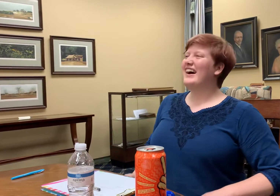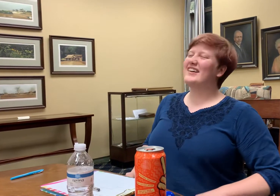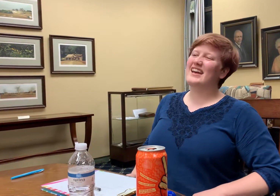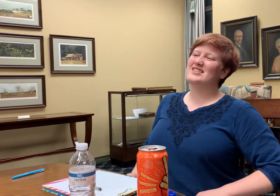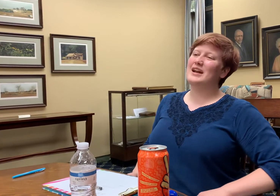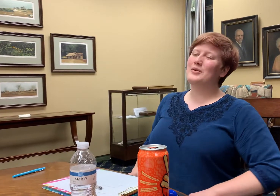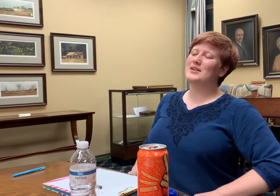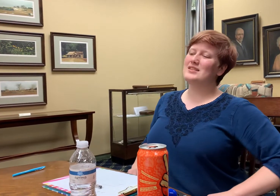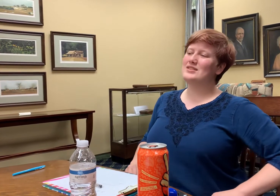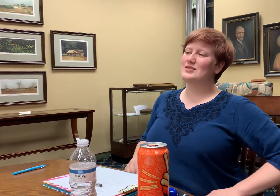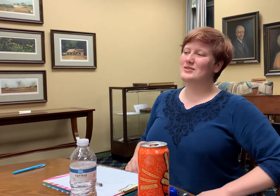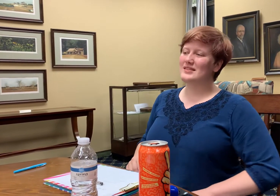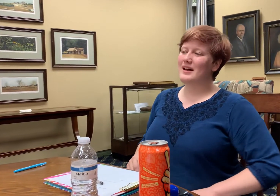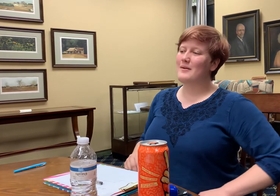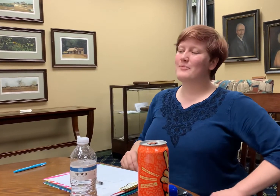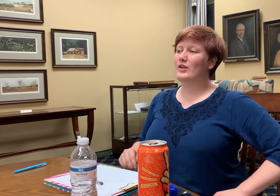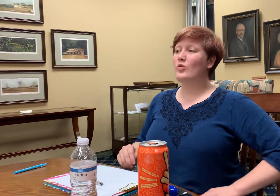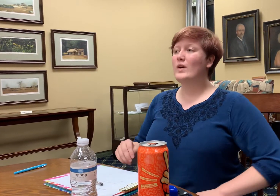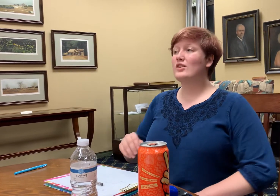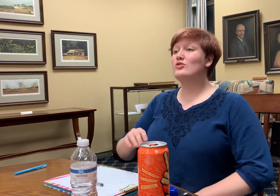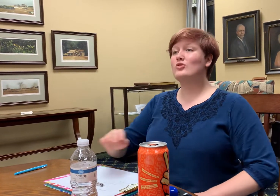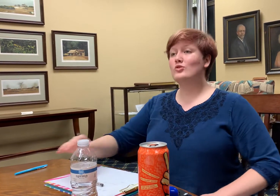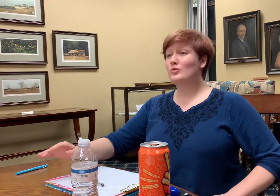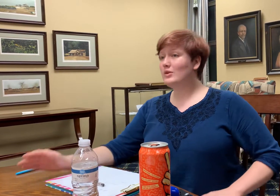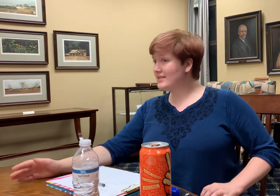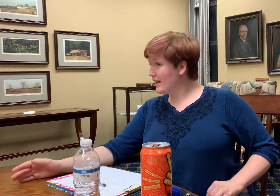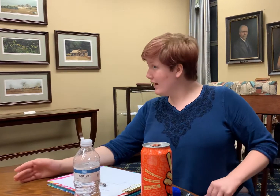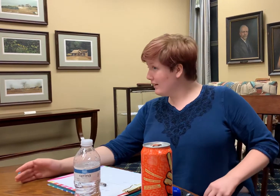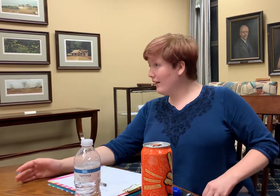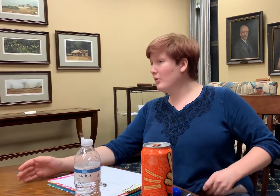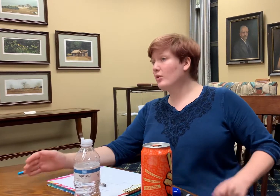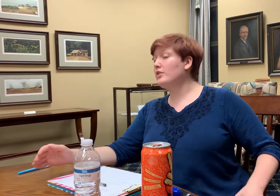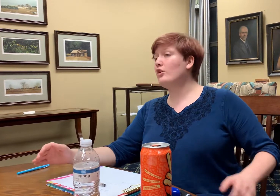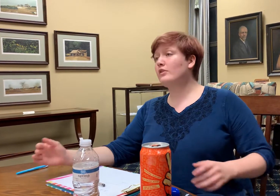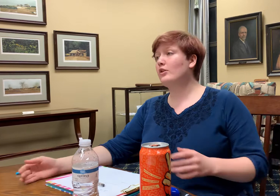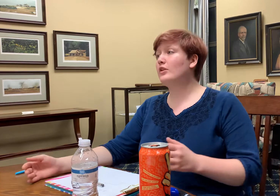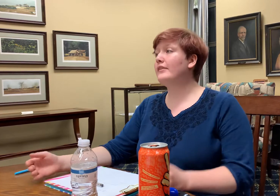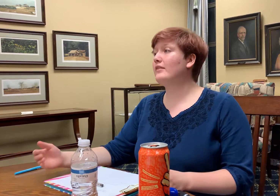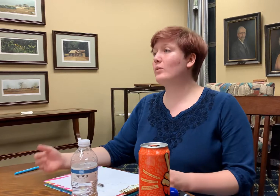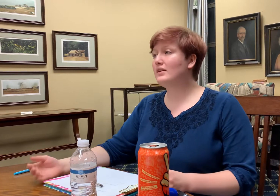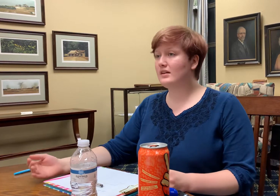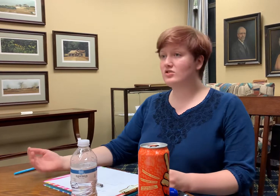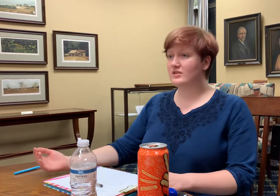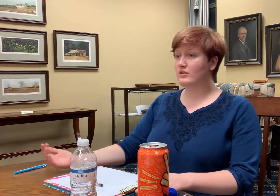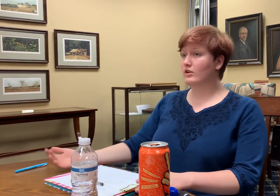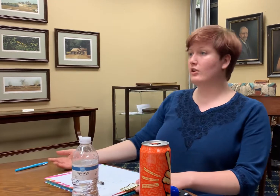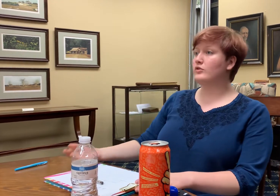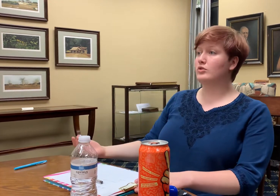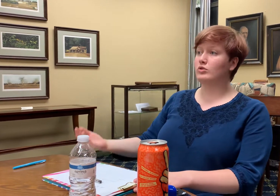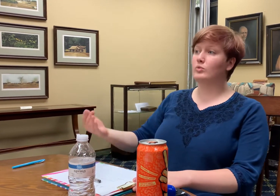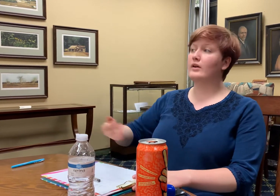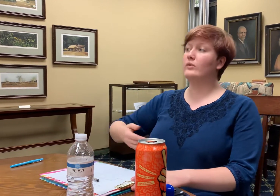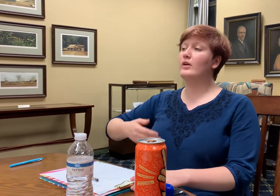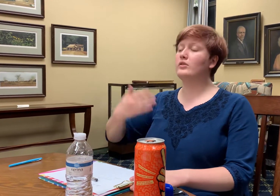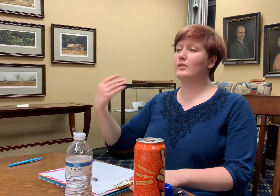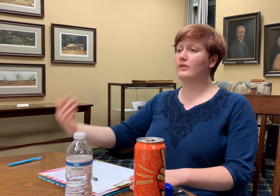Okay, so now we're going to do some quick new signs. I'm not going to overload y'all since we did just learn a few new ones while doing the